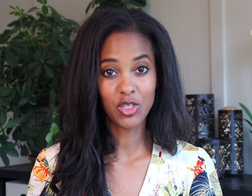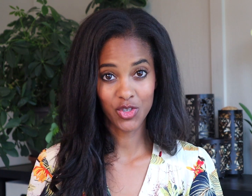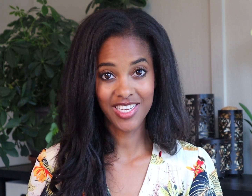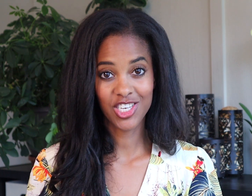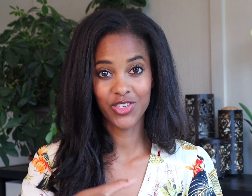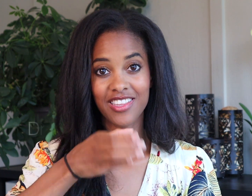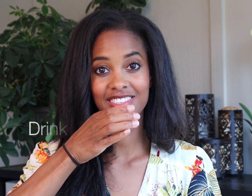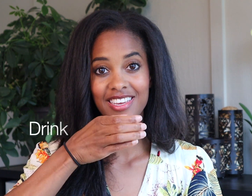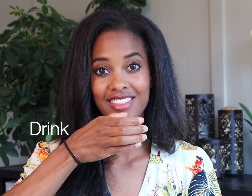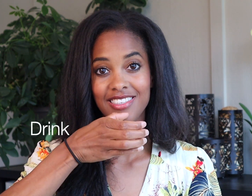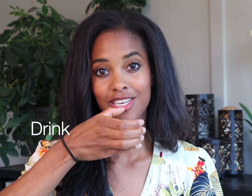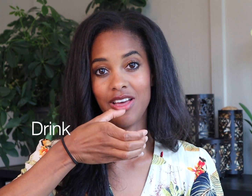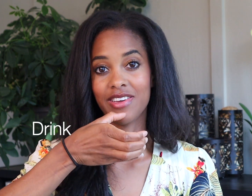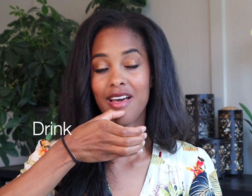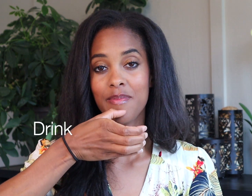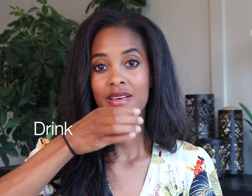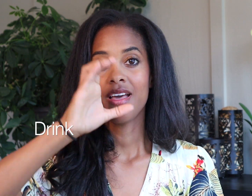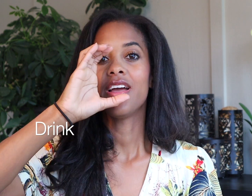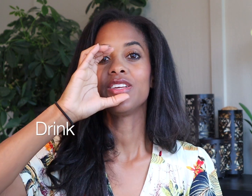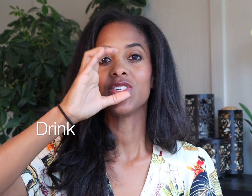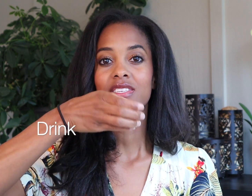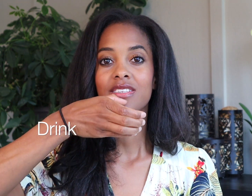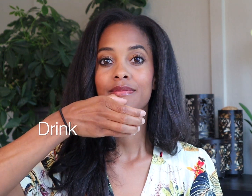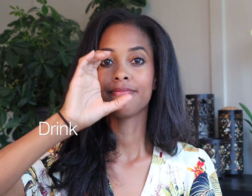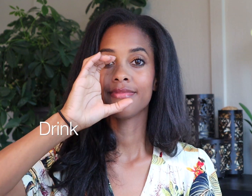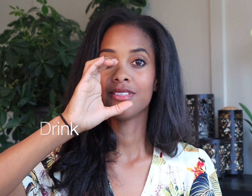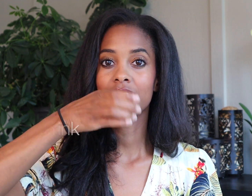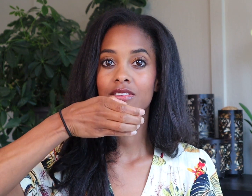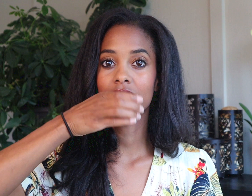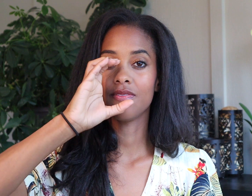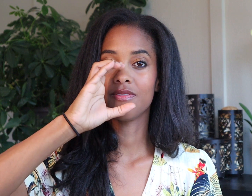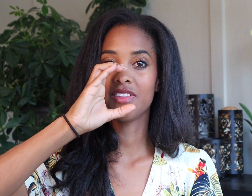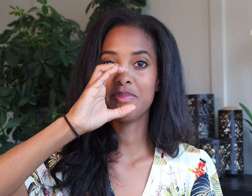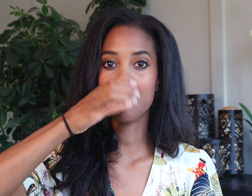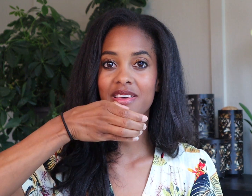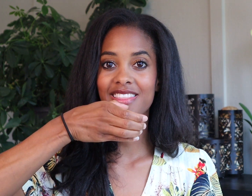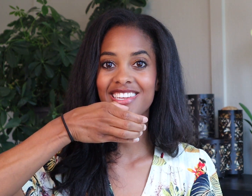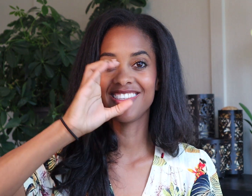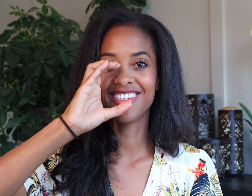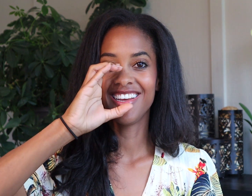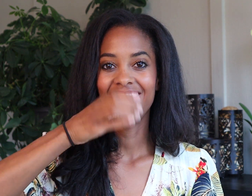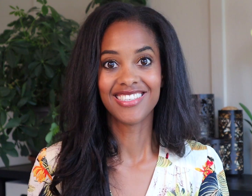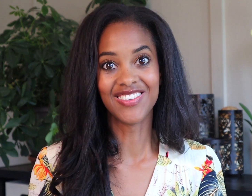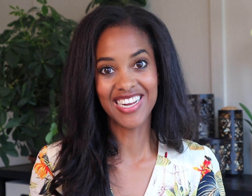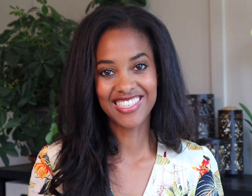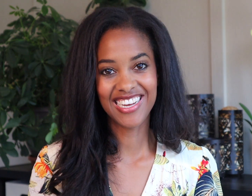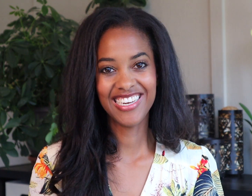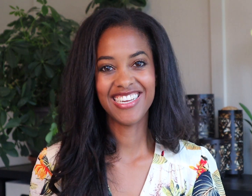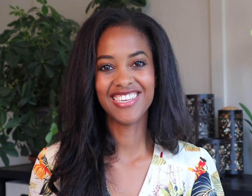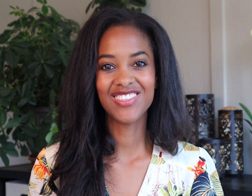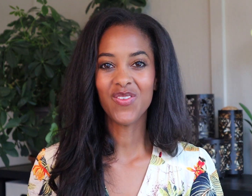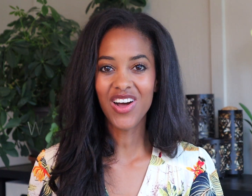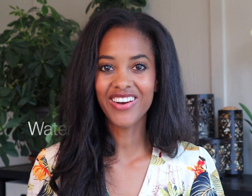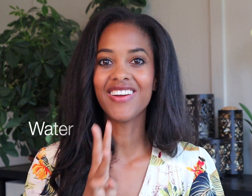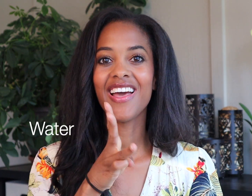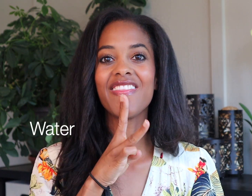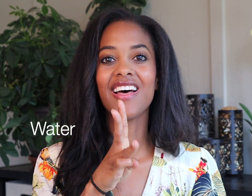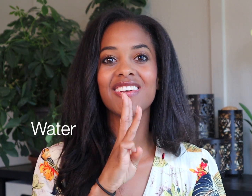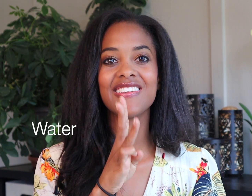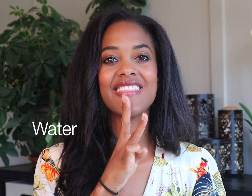drink, and drink looks like this. Like you have a cup and you just flip it up like this. So the next sign is water, and that looks like this. You're